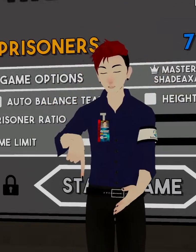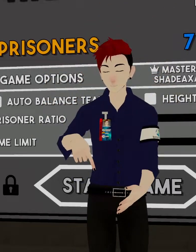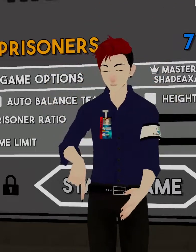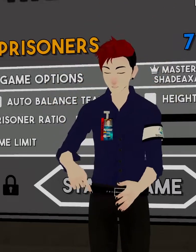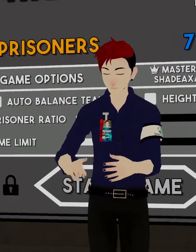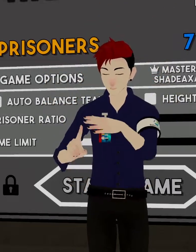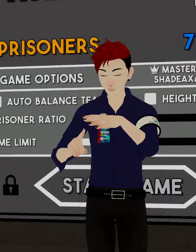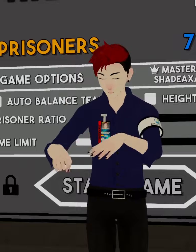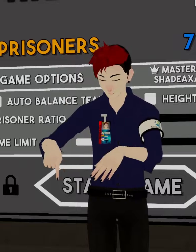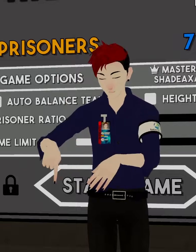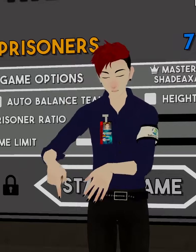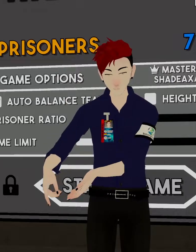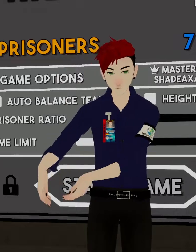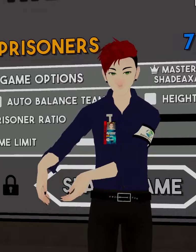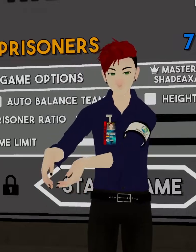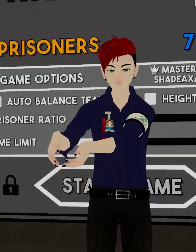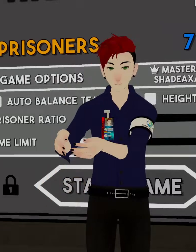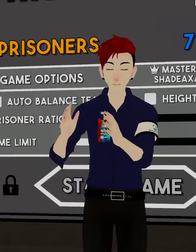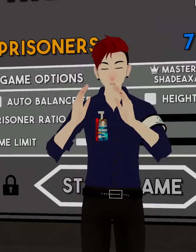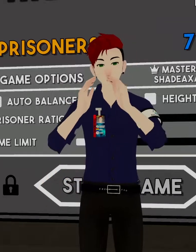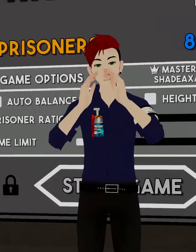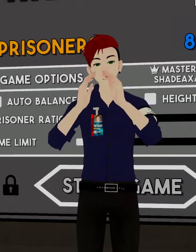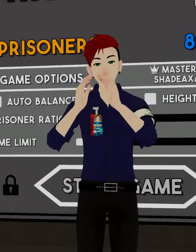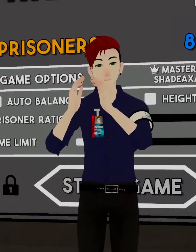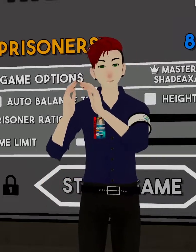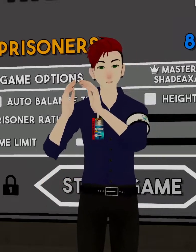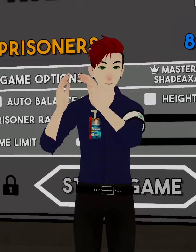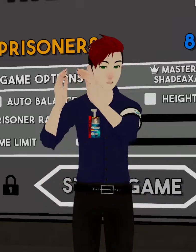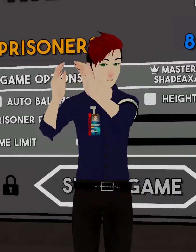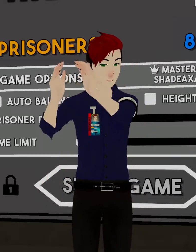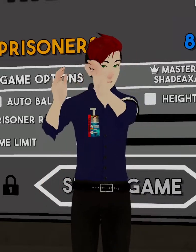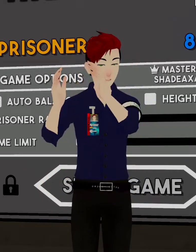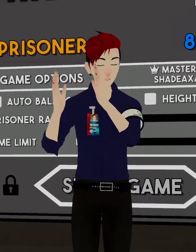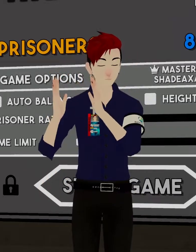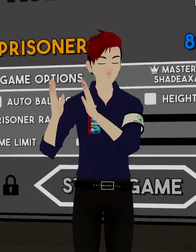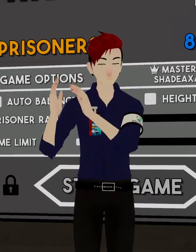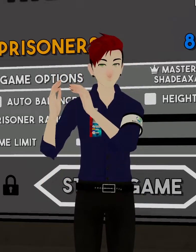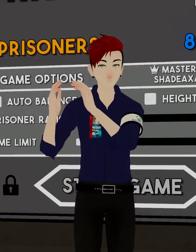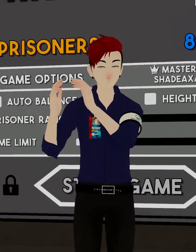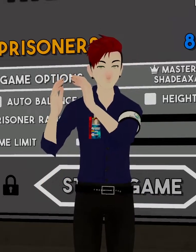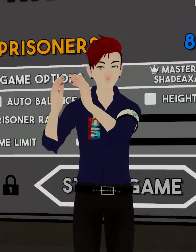Sometimes the vent's below, so it's below. It's basically you're showing it's a tunnel.